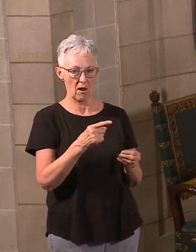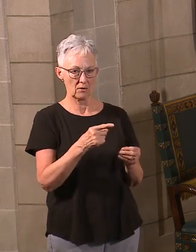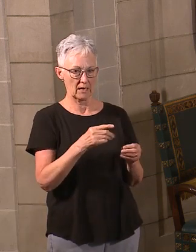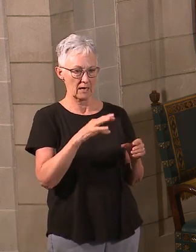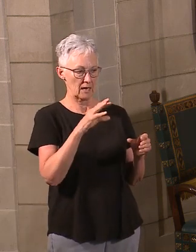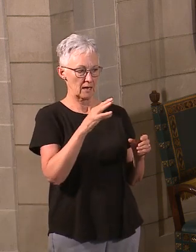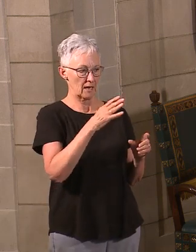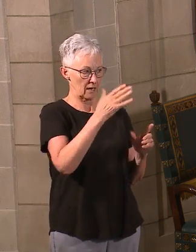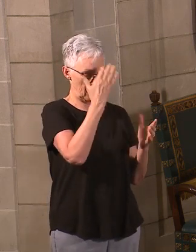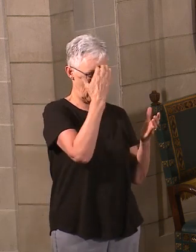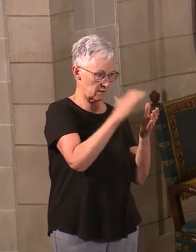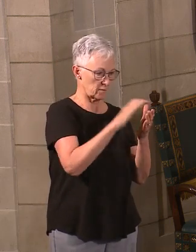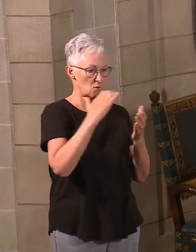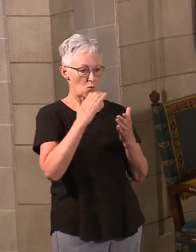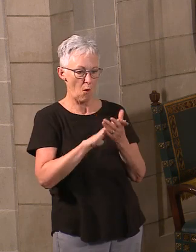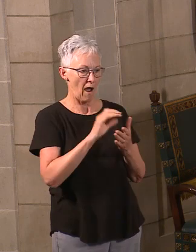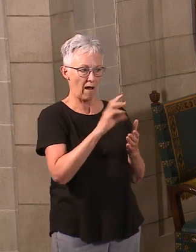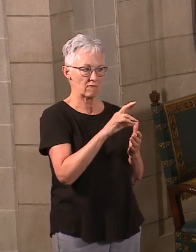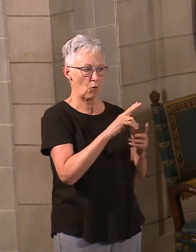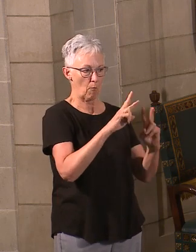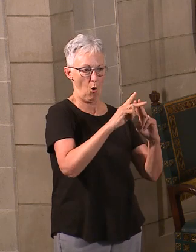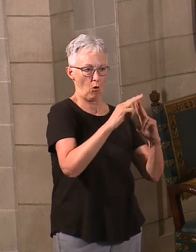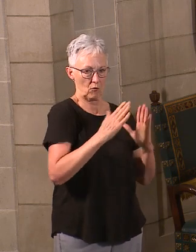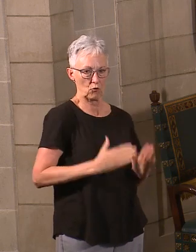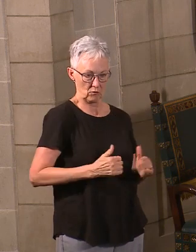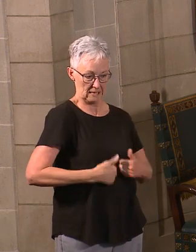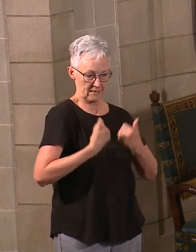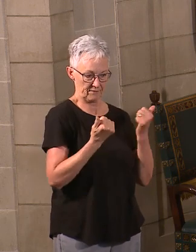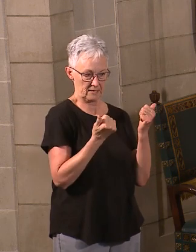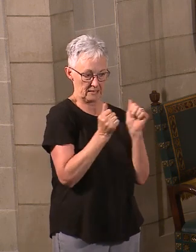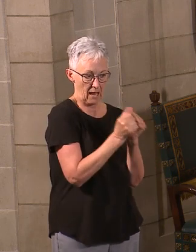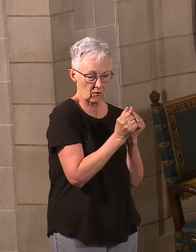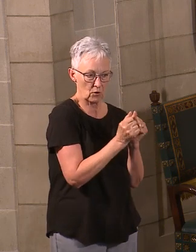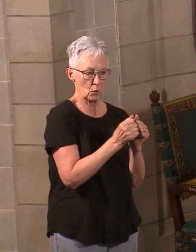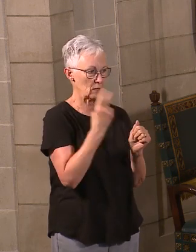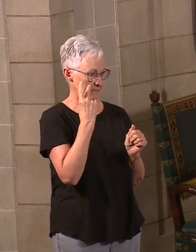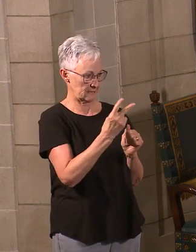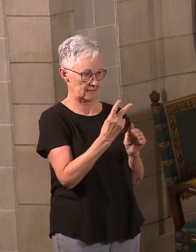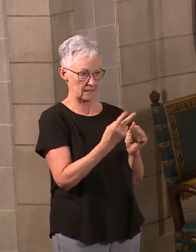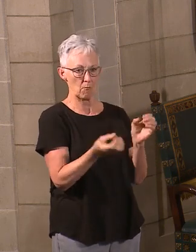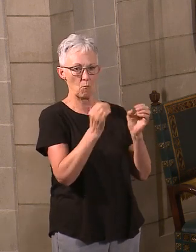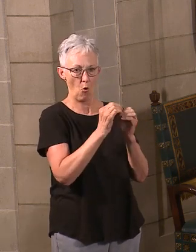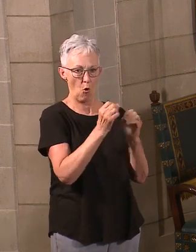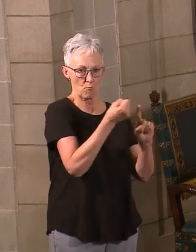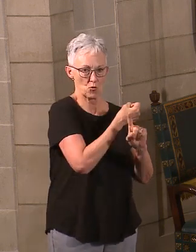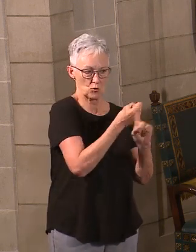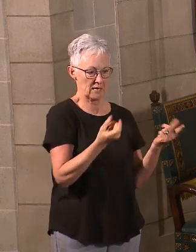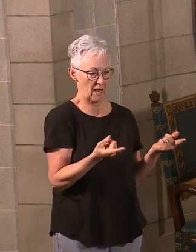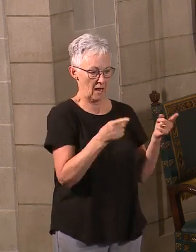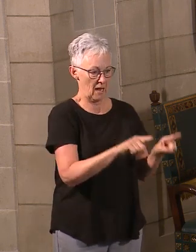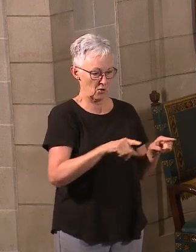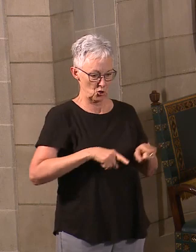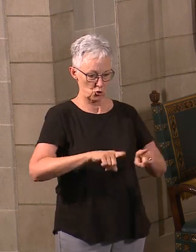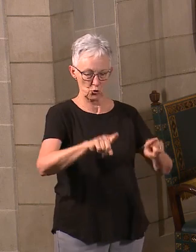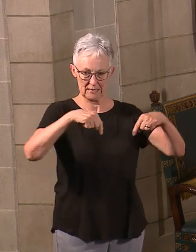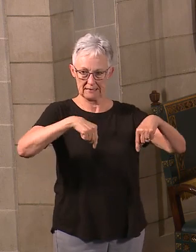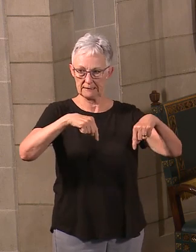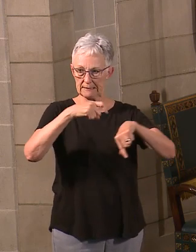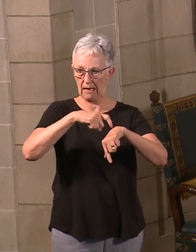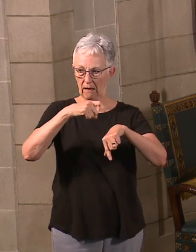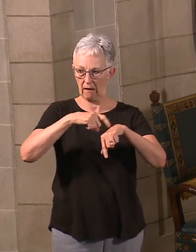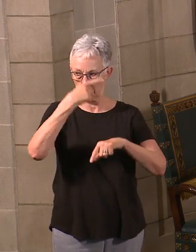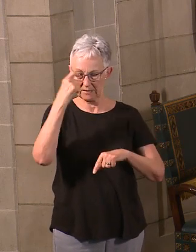other disasters, that goes up. We're also today we're talking about child abuse. And again, it gets back to stay